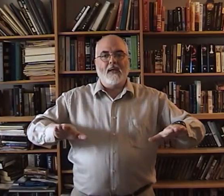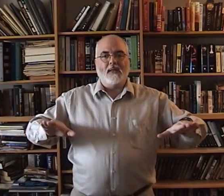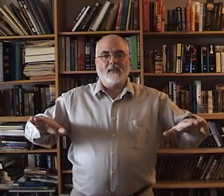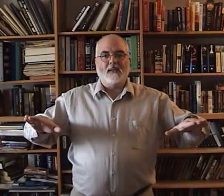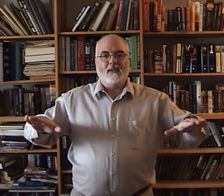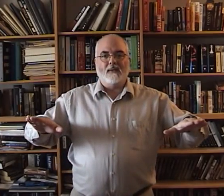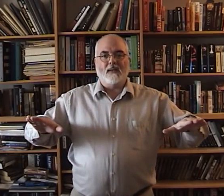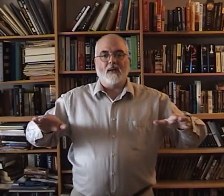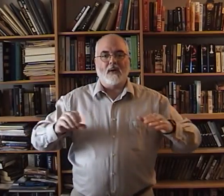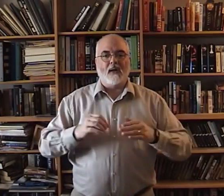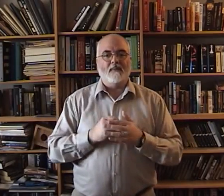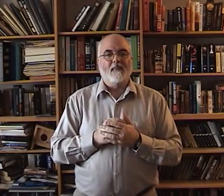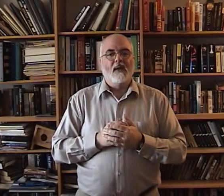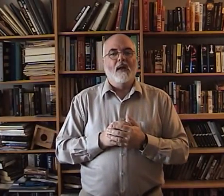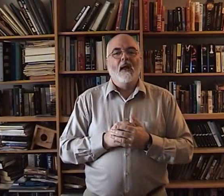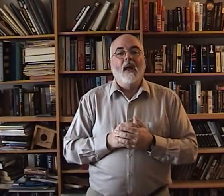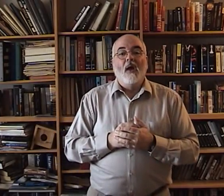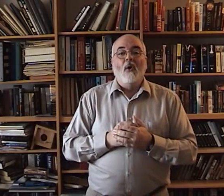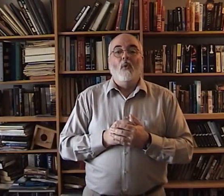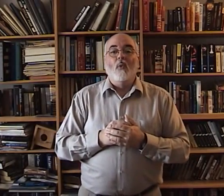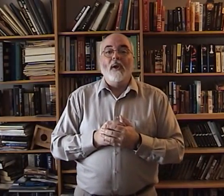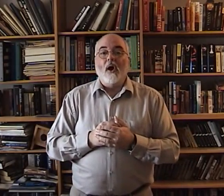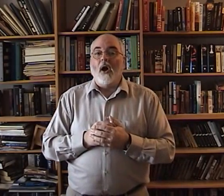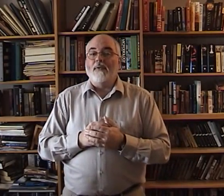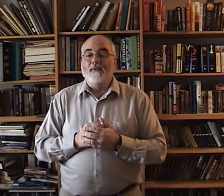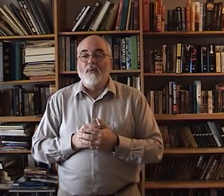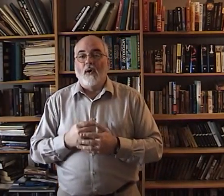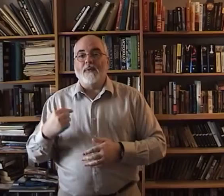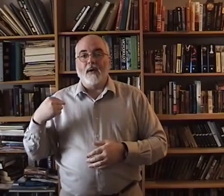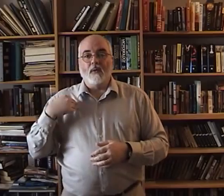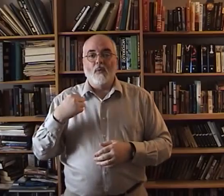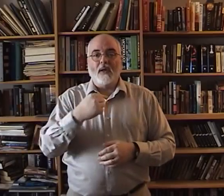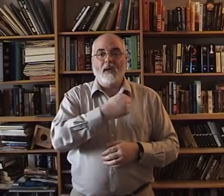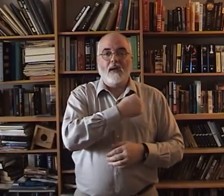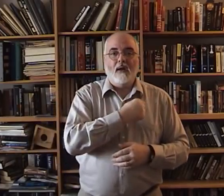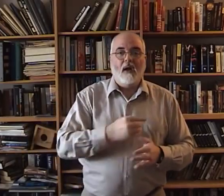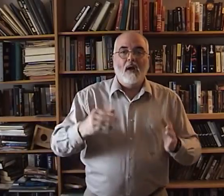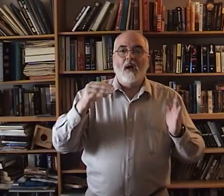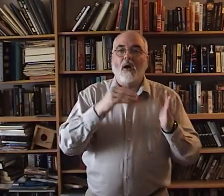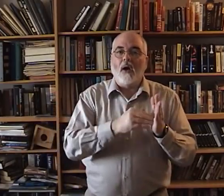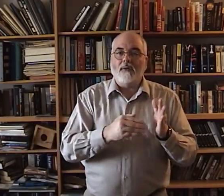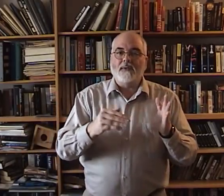Peace. All right? We often forfeit. We often.